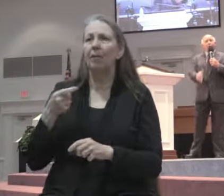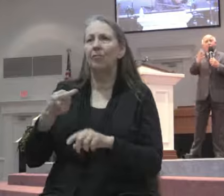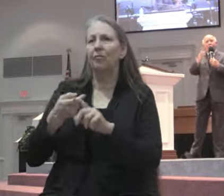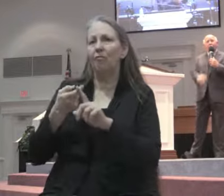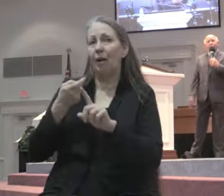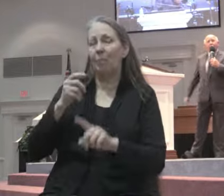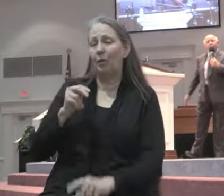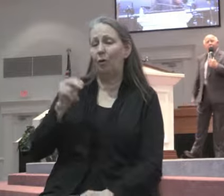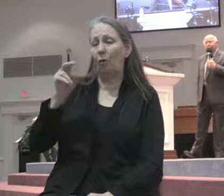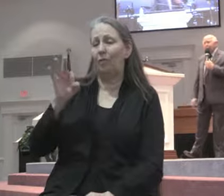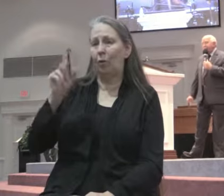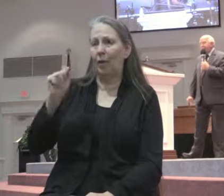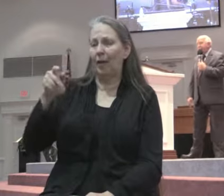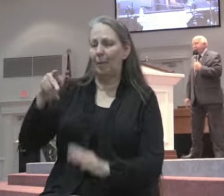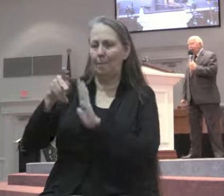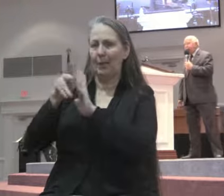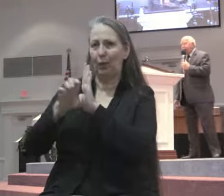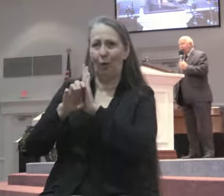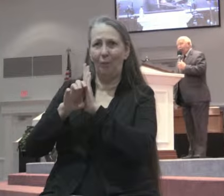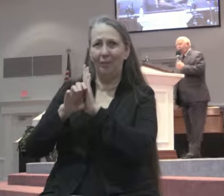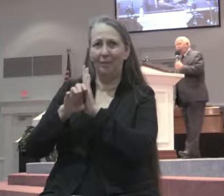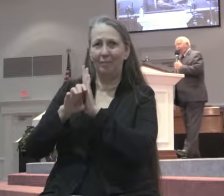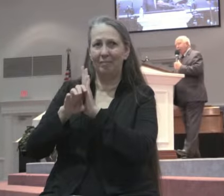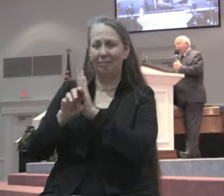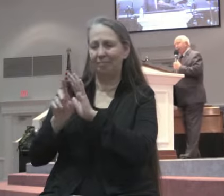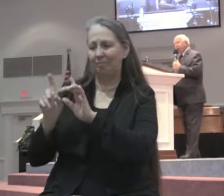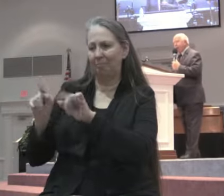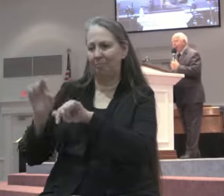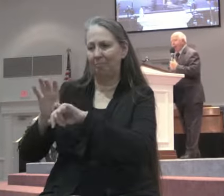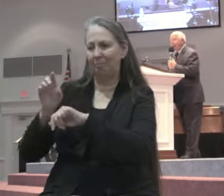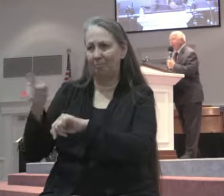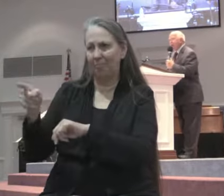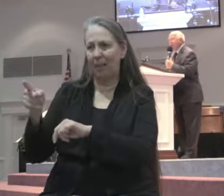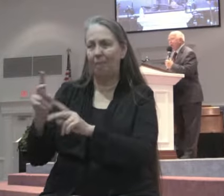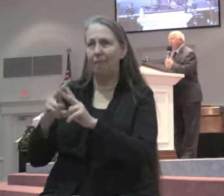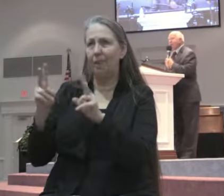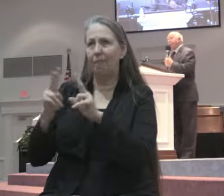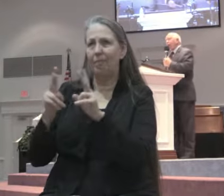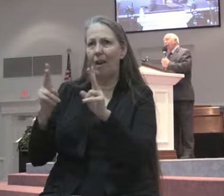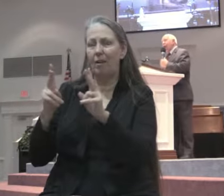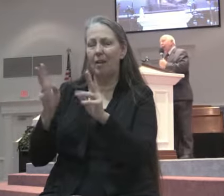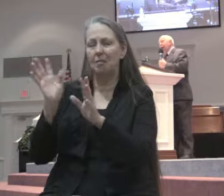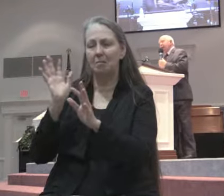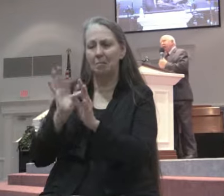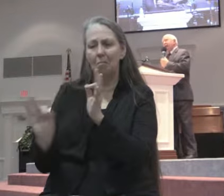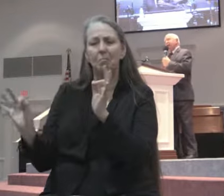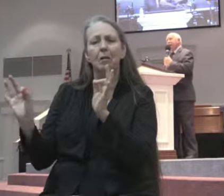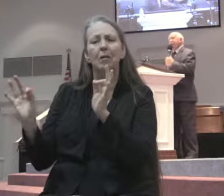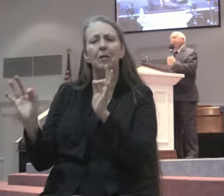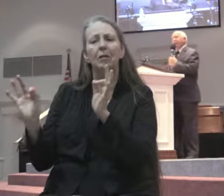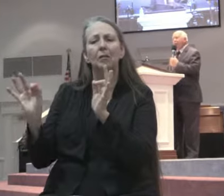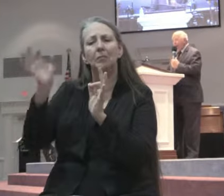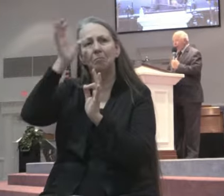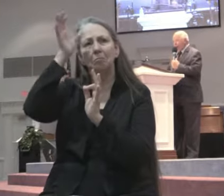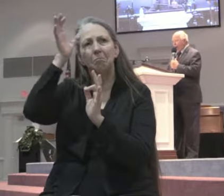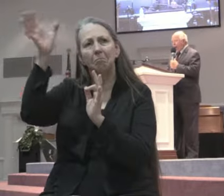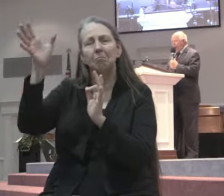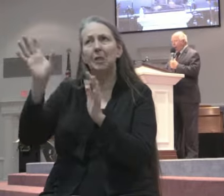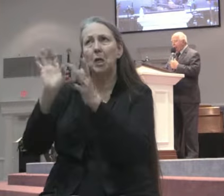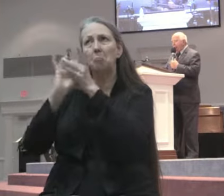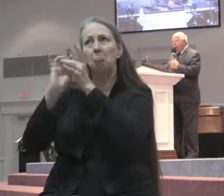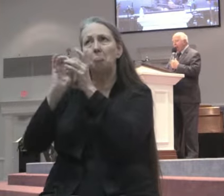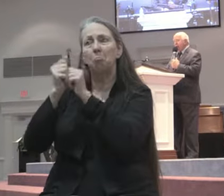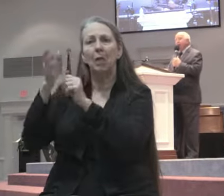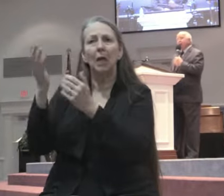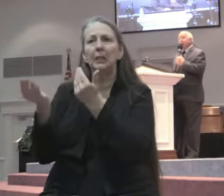Florida, Pensacola, Florida, attended a church that was very simple in its concept of a relationship